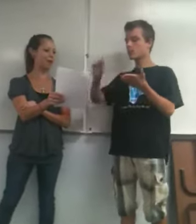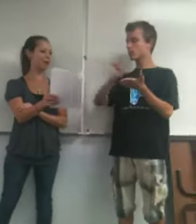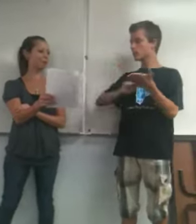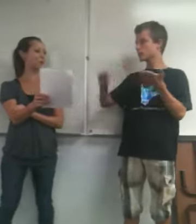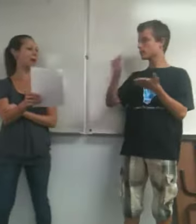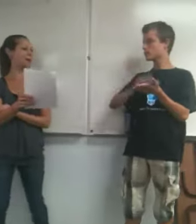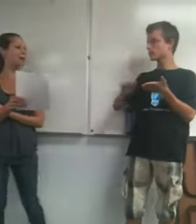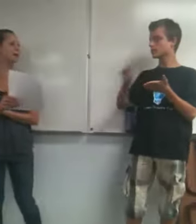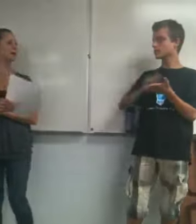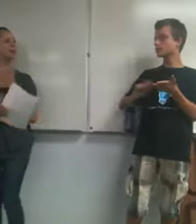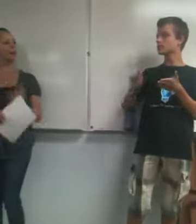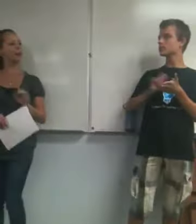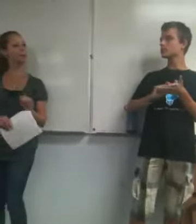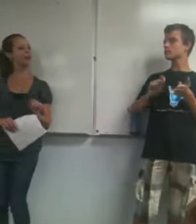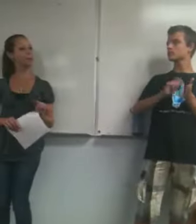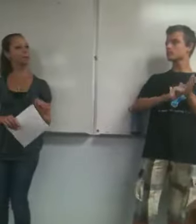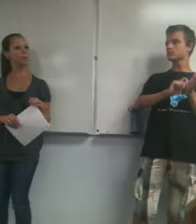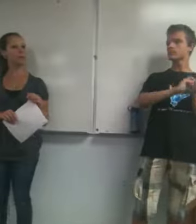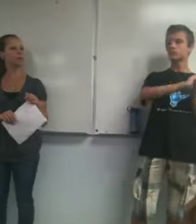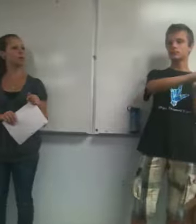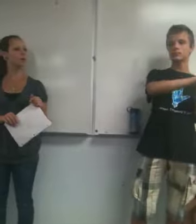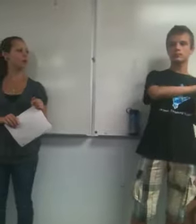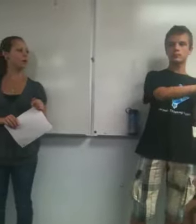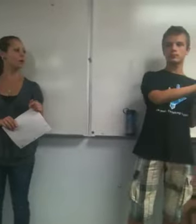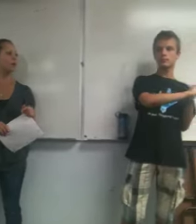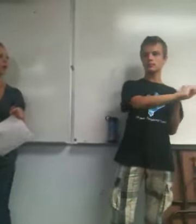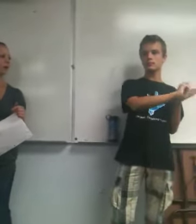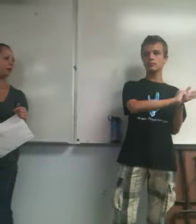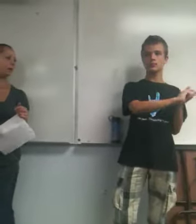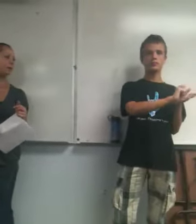Number 9 is writing. Kind of the same as pencil.